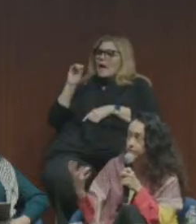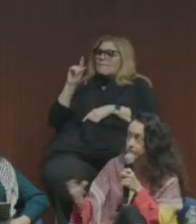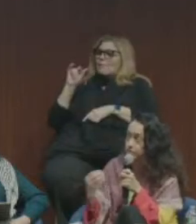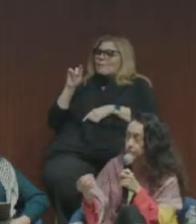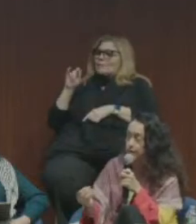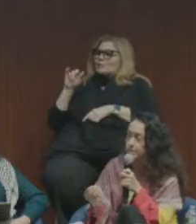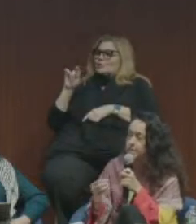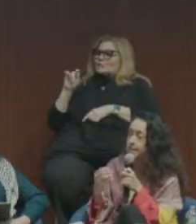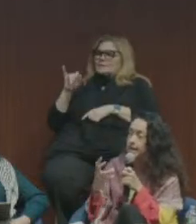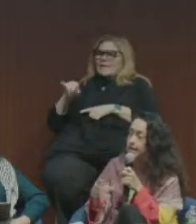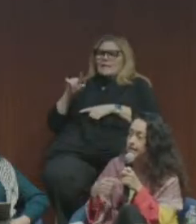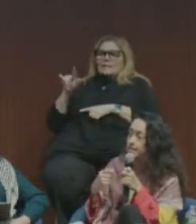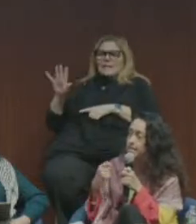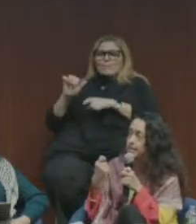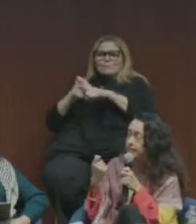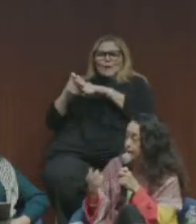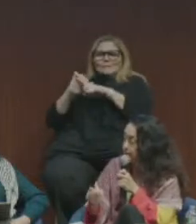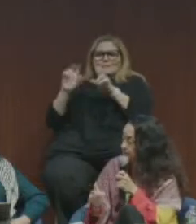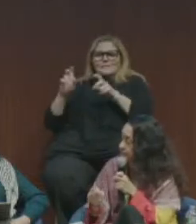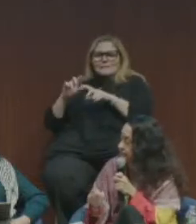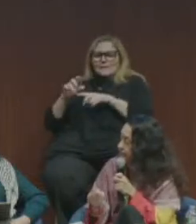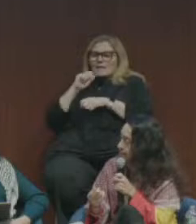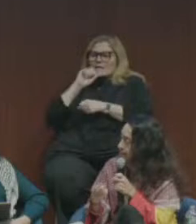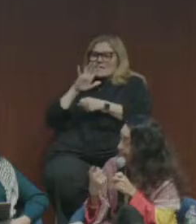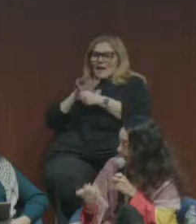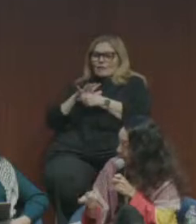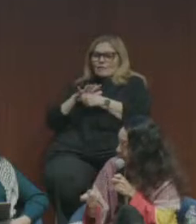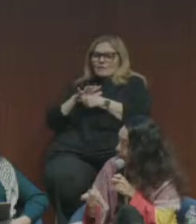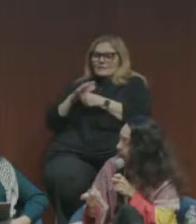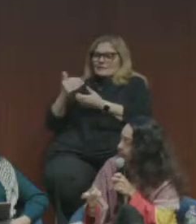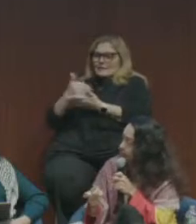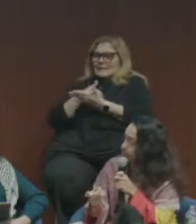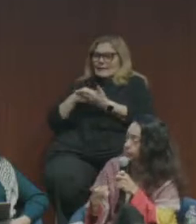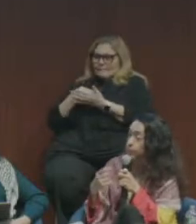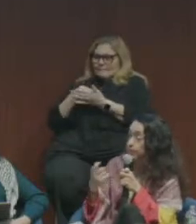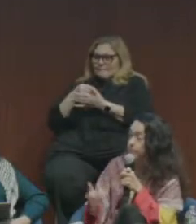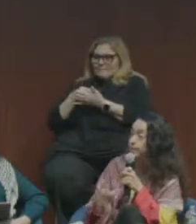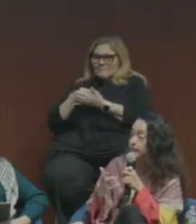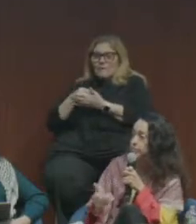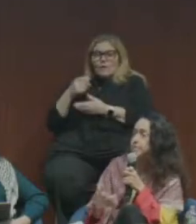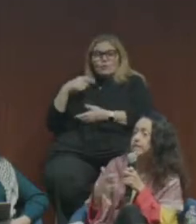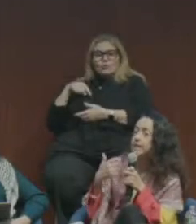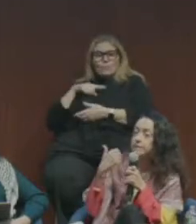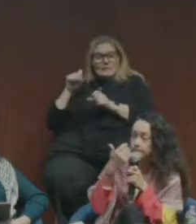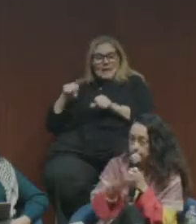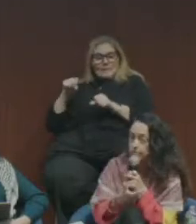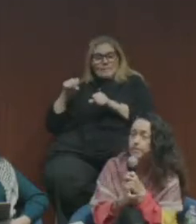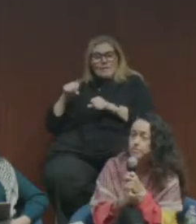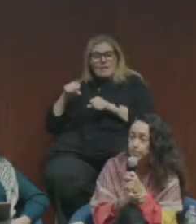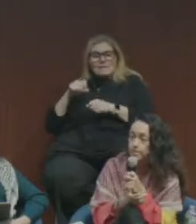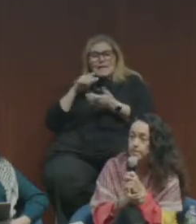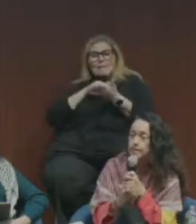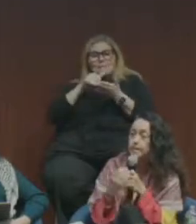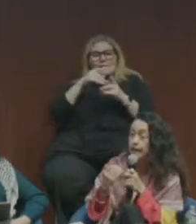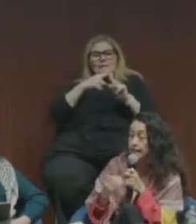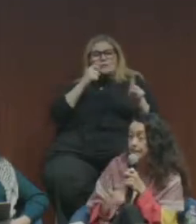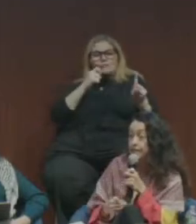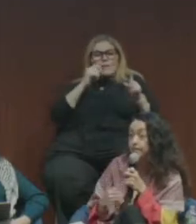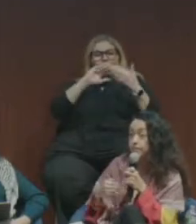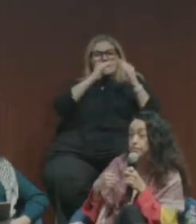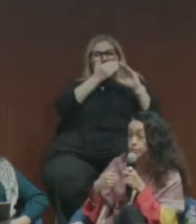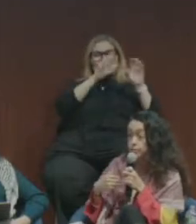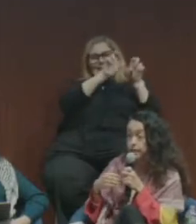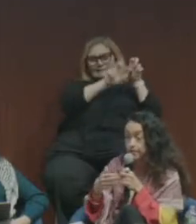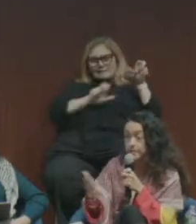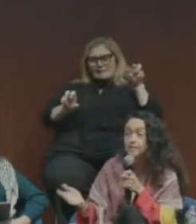feminist abolitionist practice, is guaranteed income. So we've been able to take millions from our city and